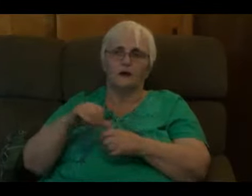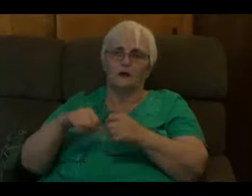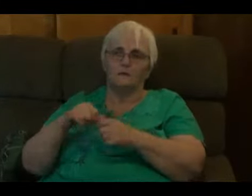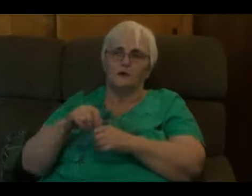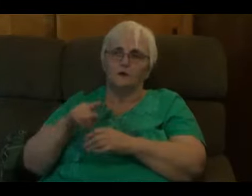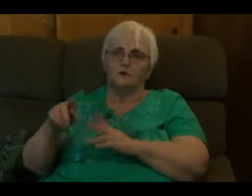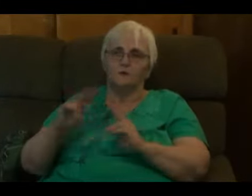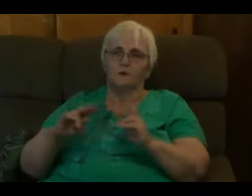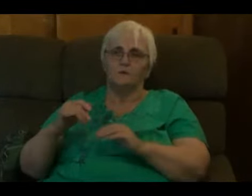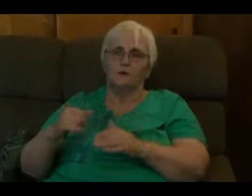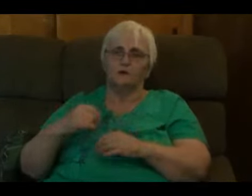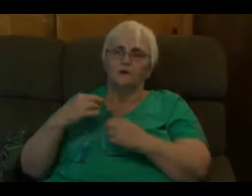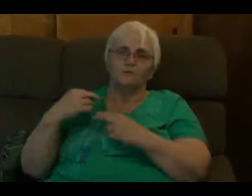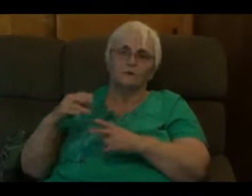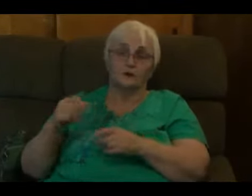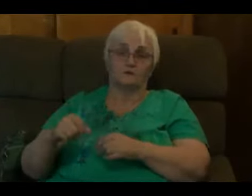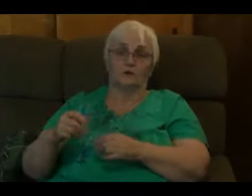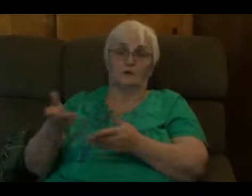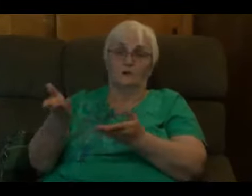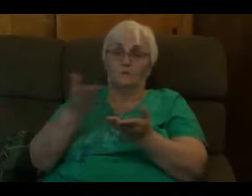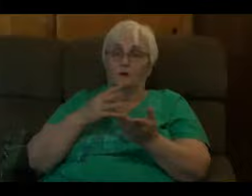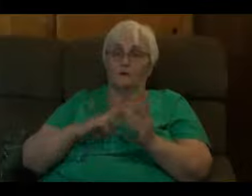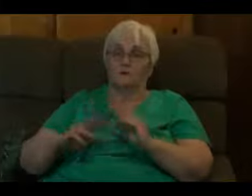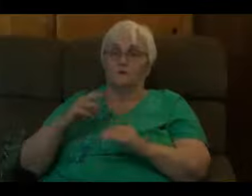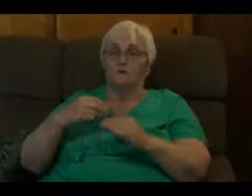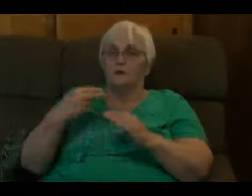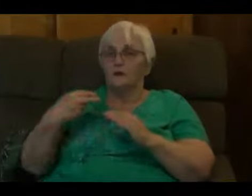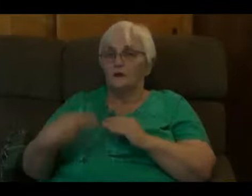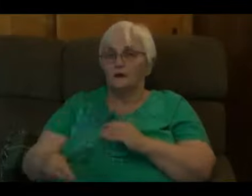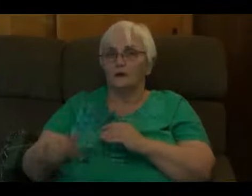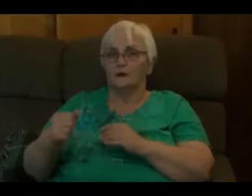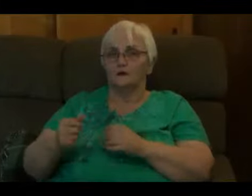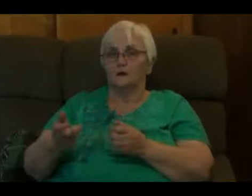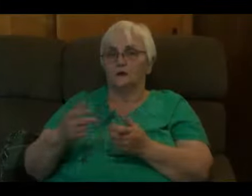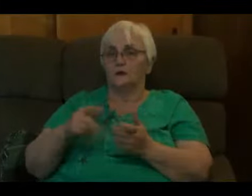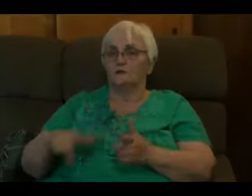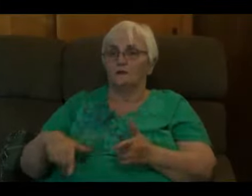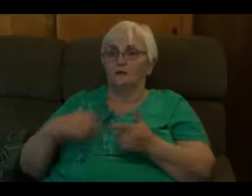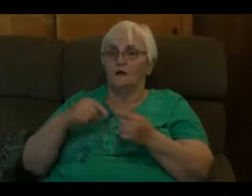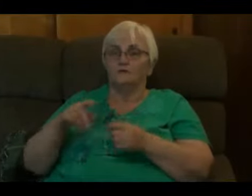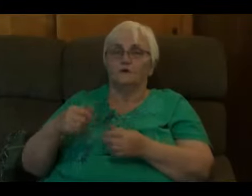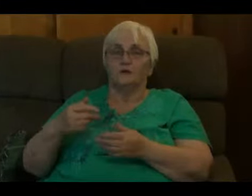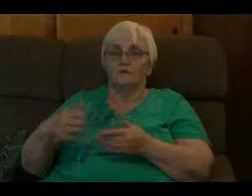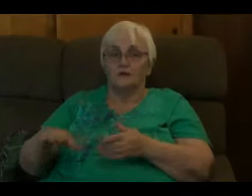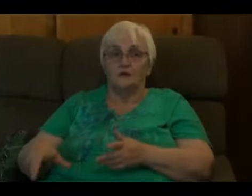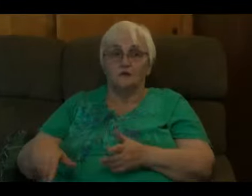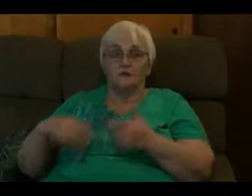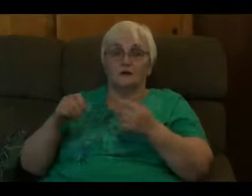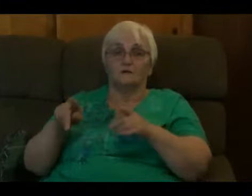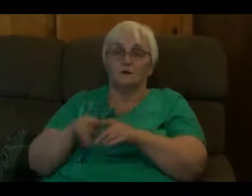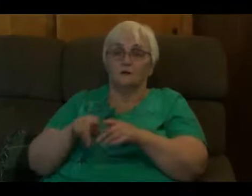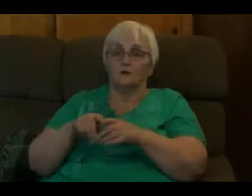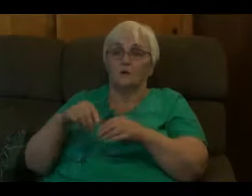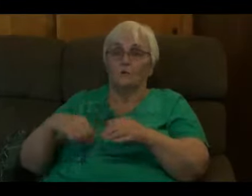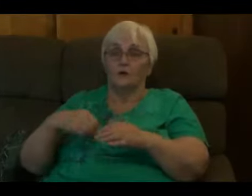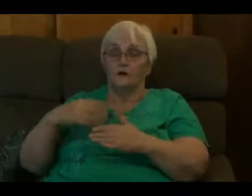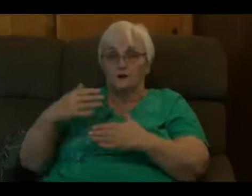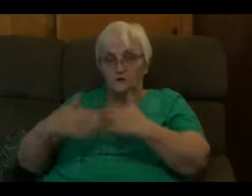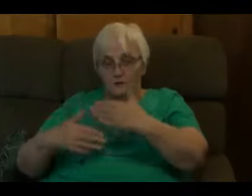and there are religions out there that are bringing people to hell, and that they give their lives to and give their kids' lives to all the way down the line, you know? Well, why